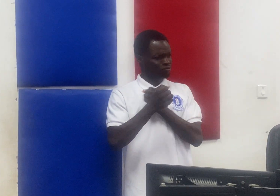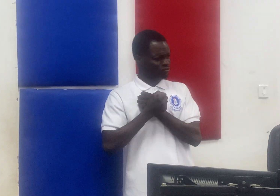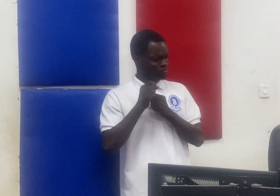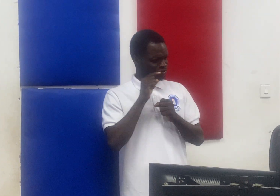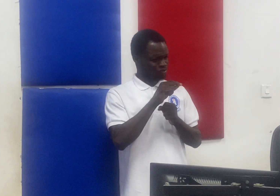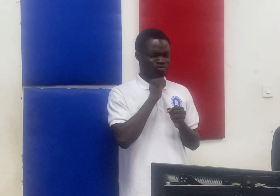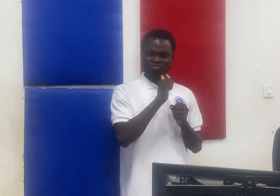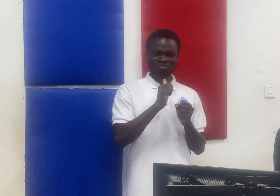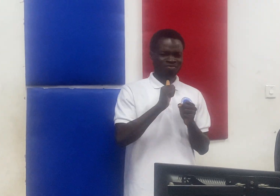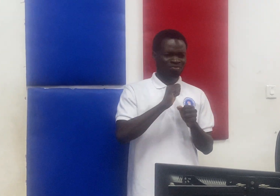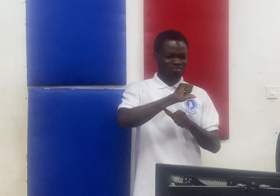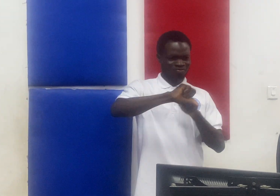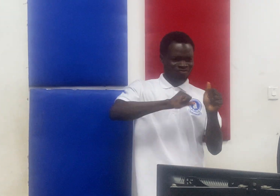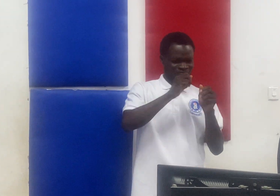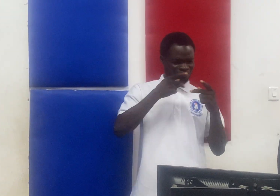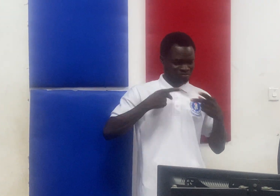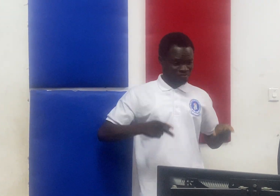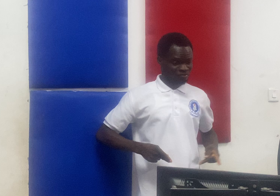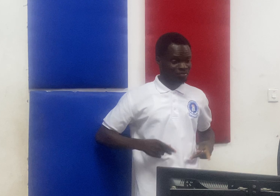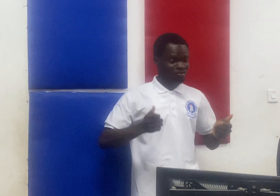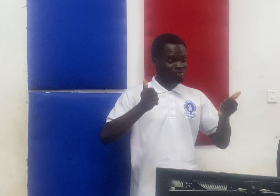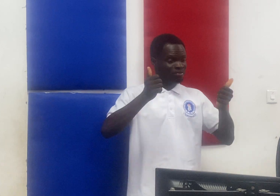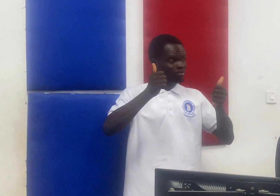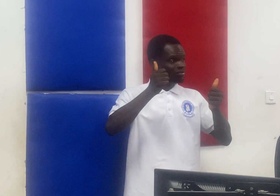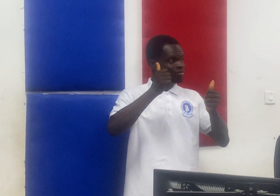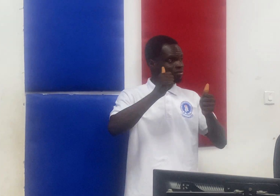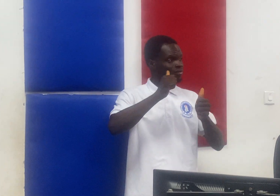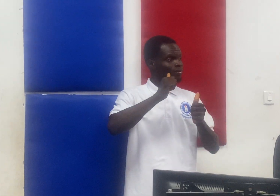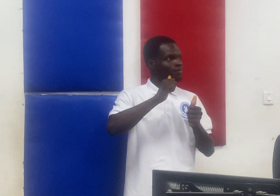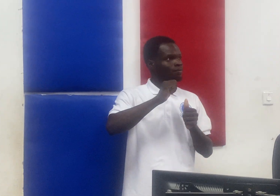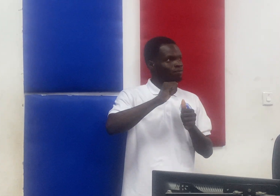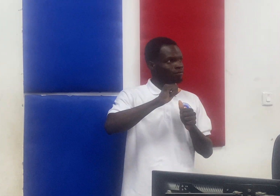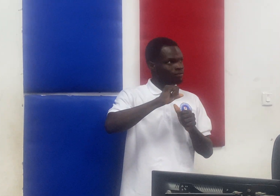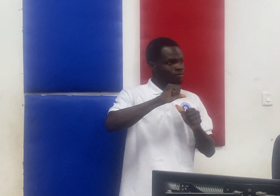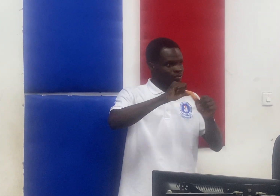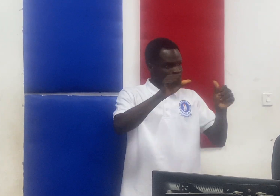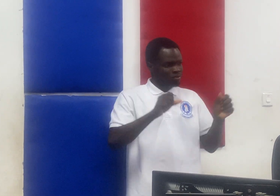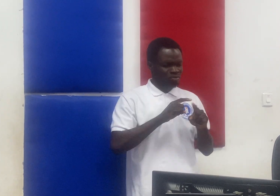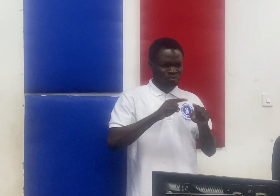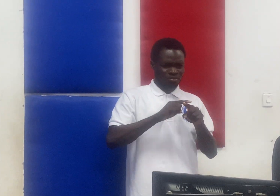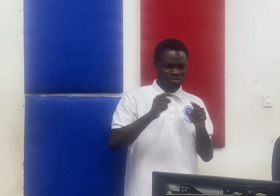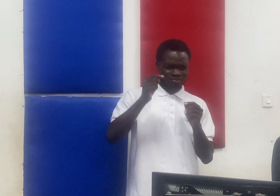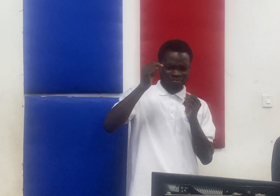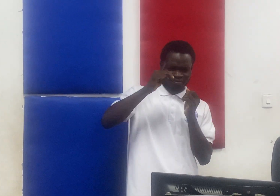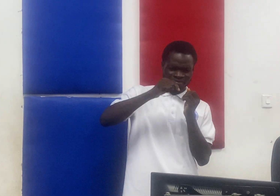your physical abilities, but it's within your emotional